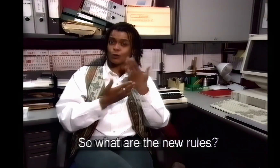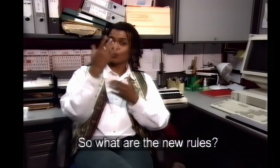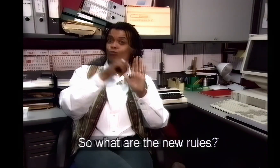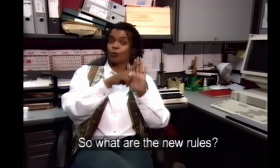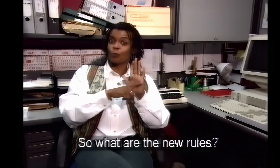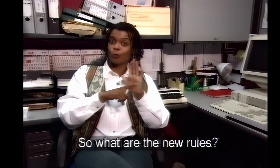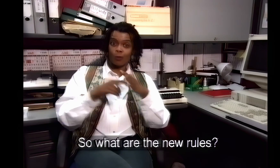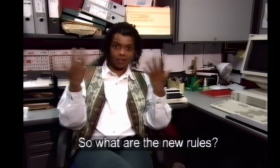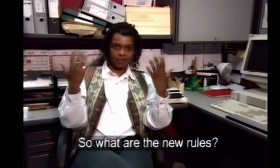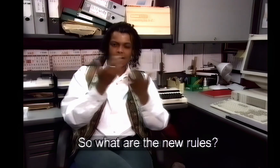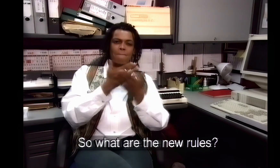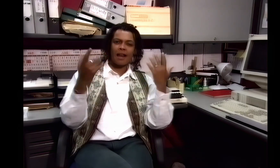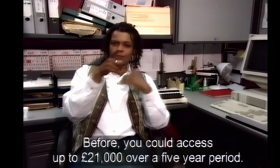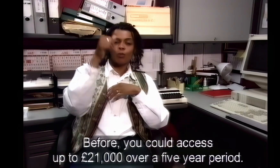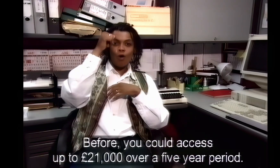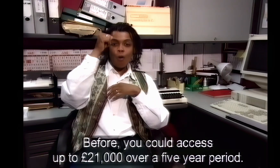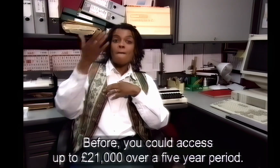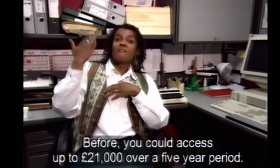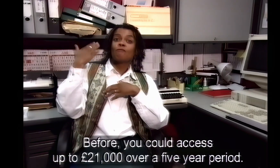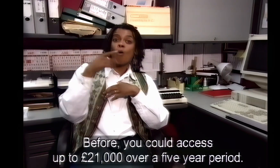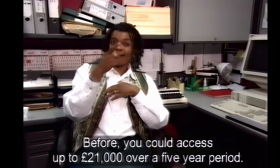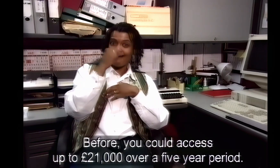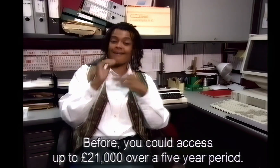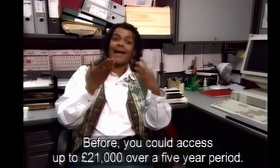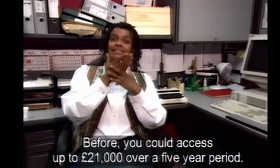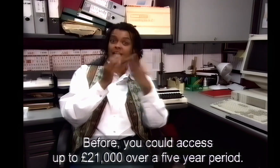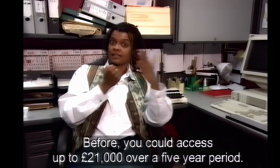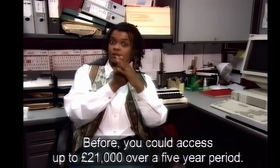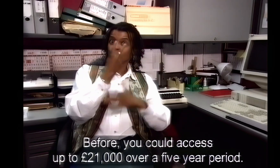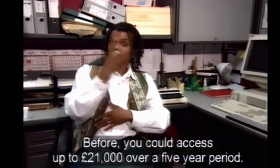So what are the new rules? As many of you know, before you could access up to